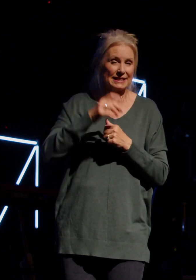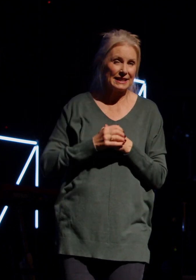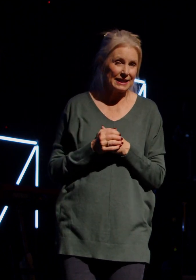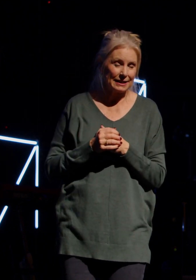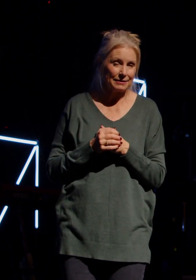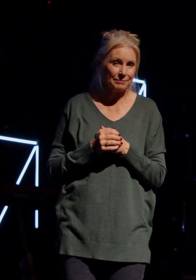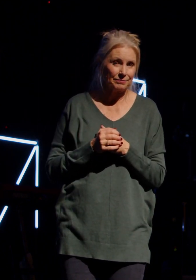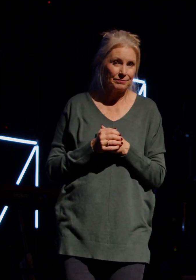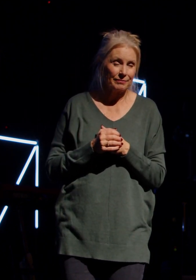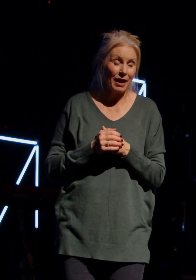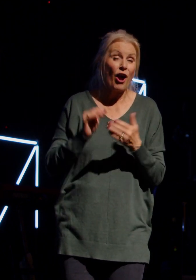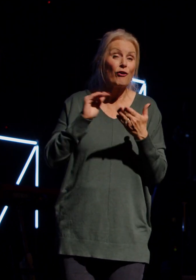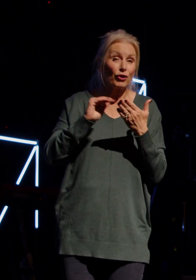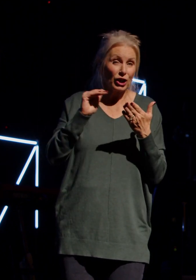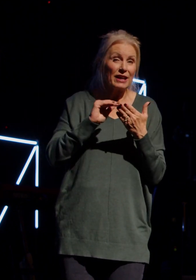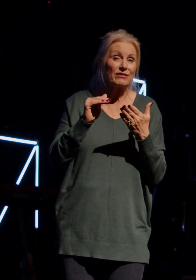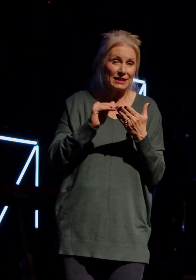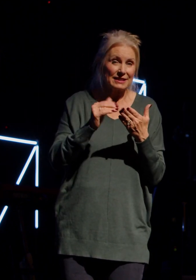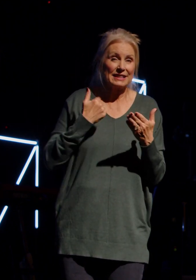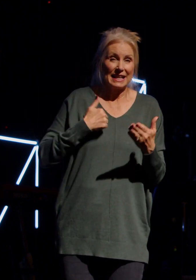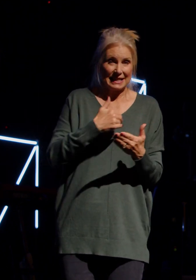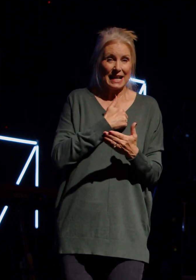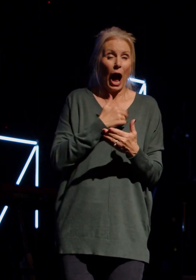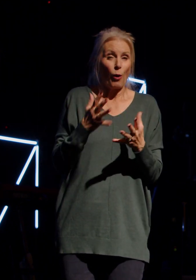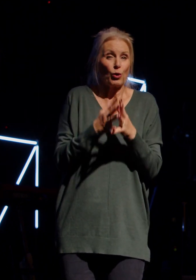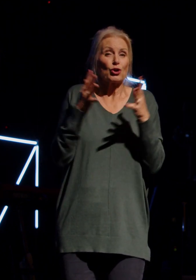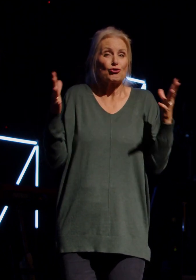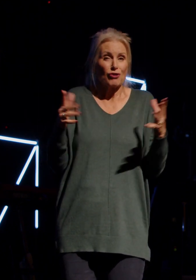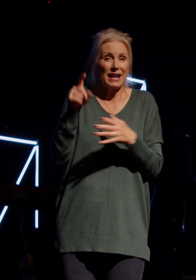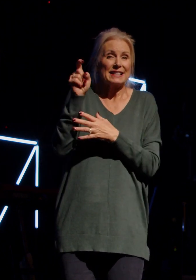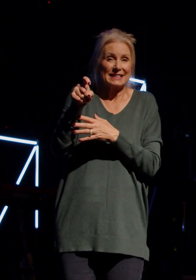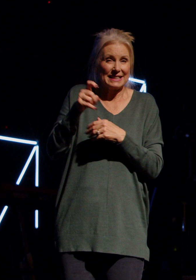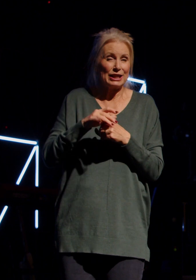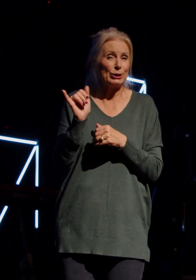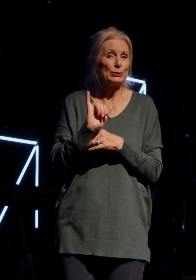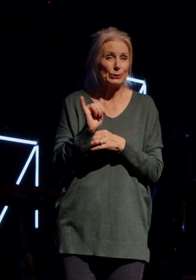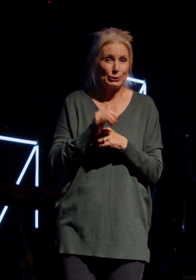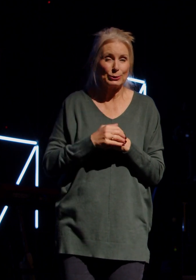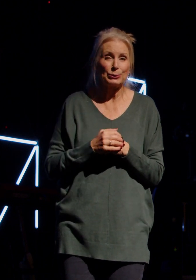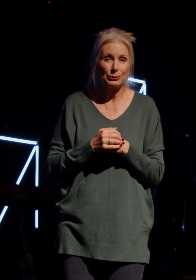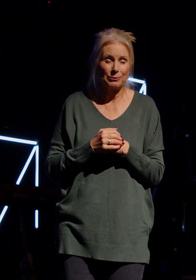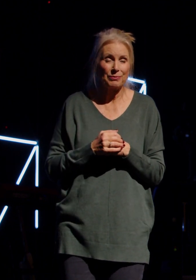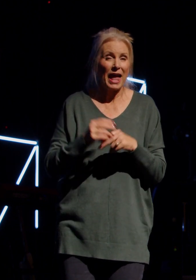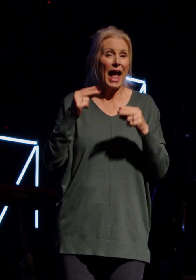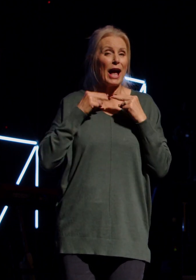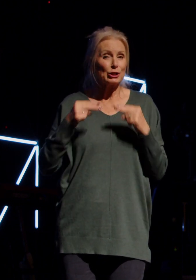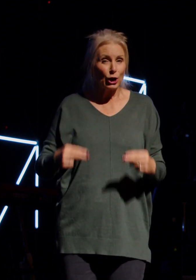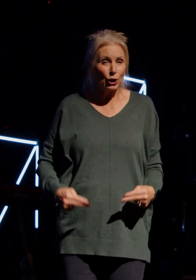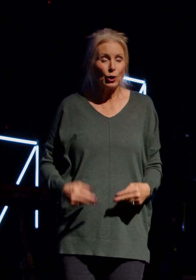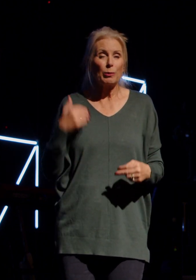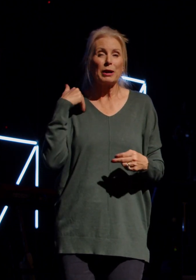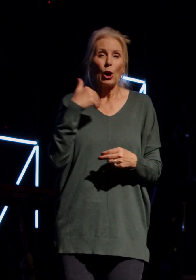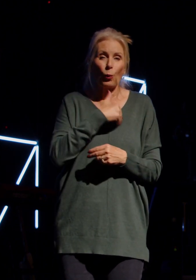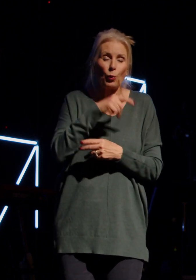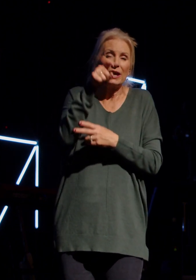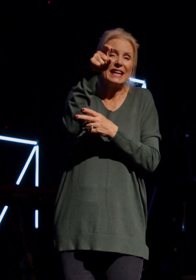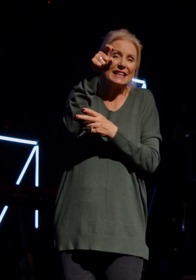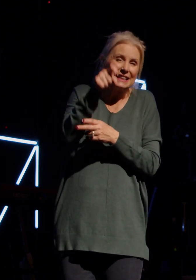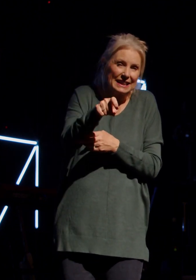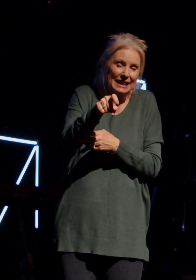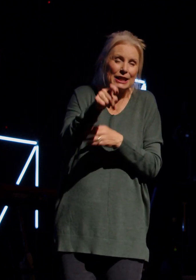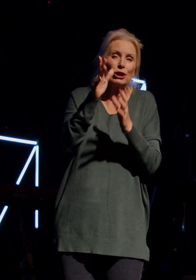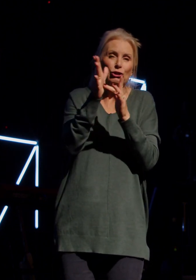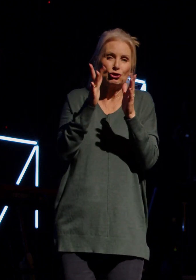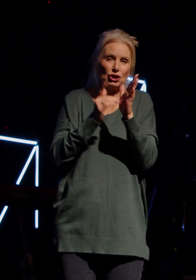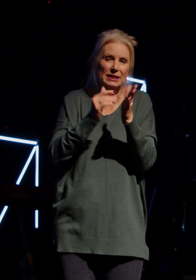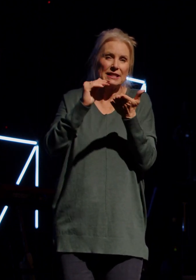Jesus can do for us. That is our deepest need as human beings, needing to be